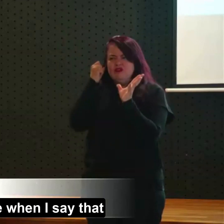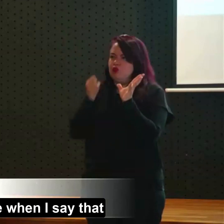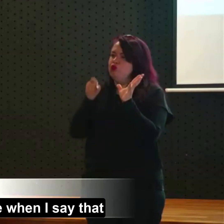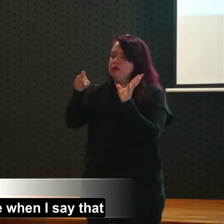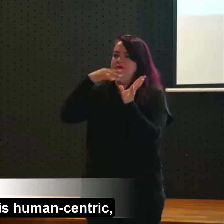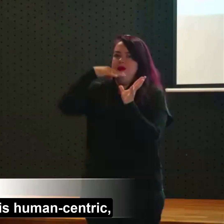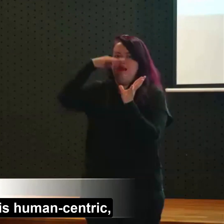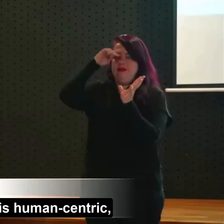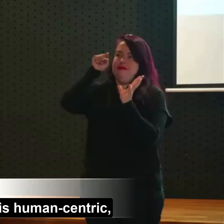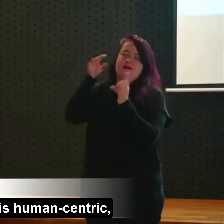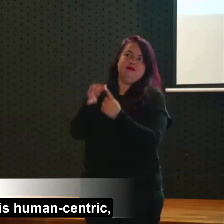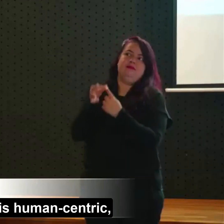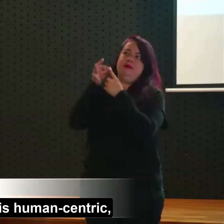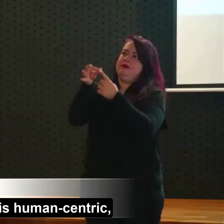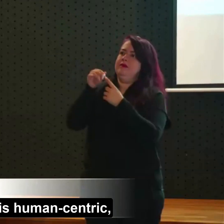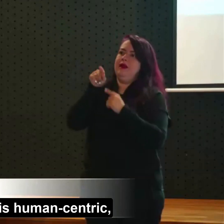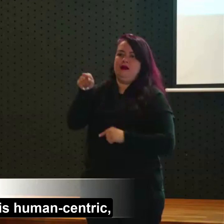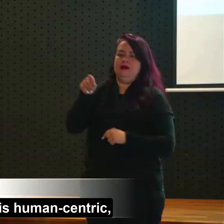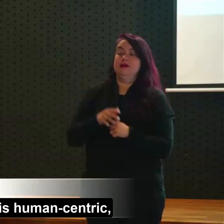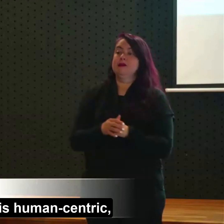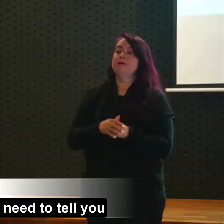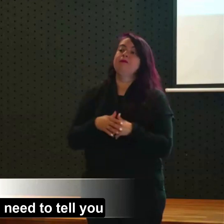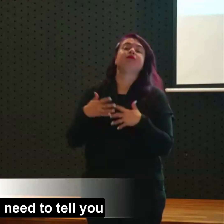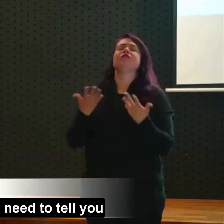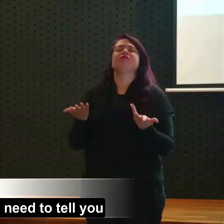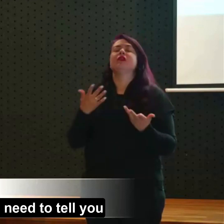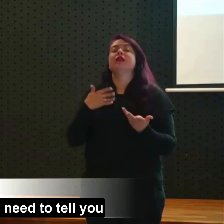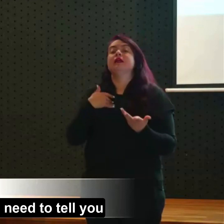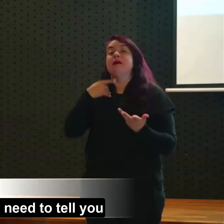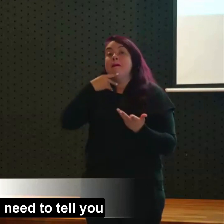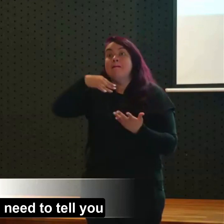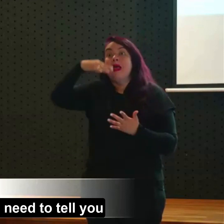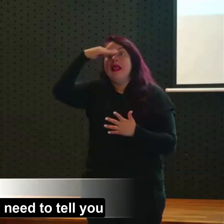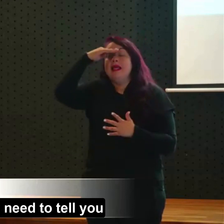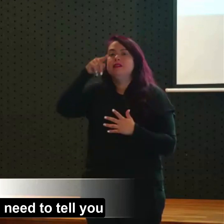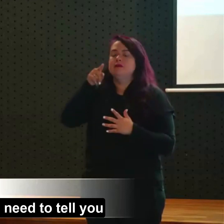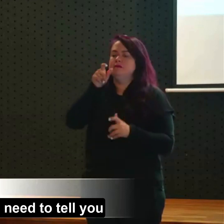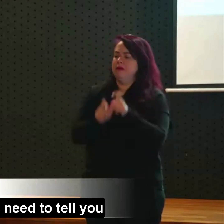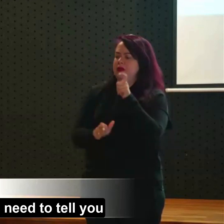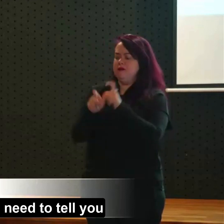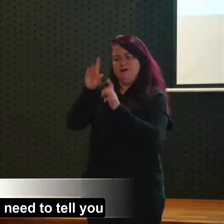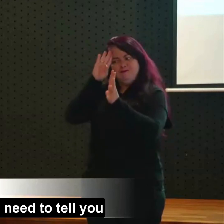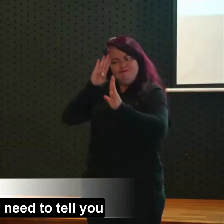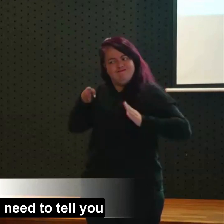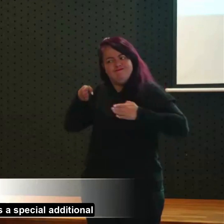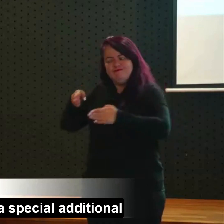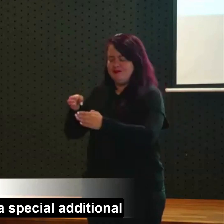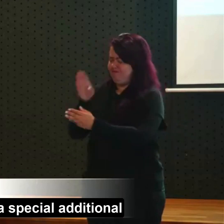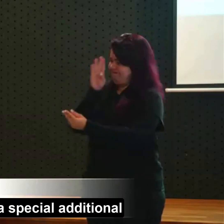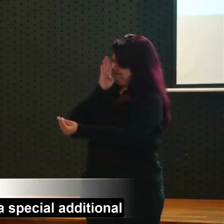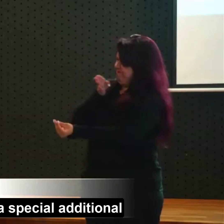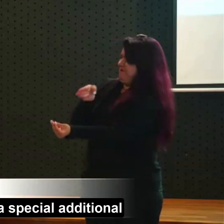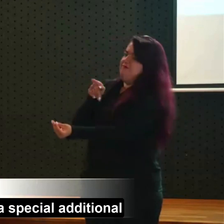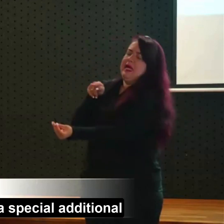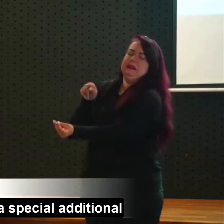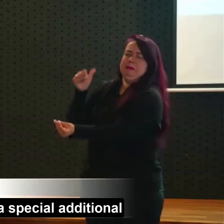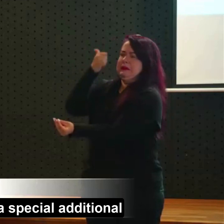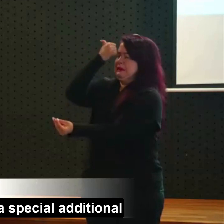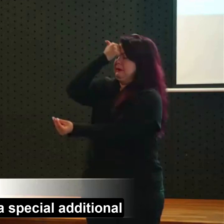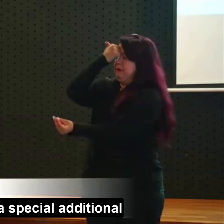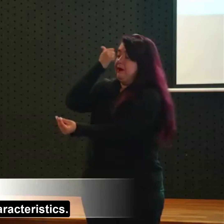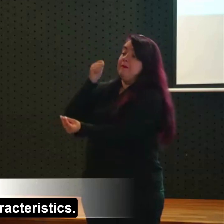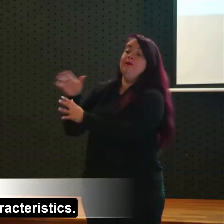when I say that Medellín is human-centric, I always need to tell you that it has a